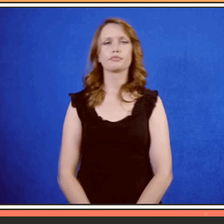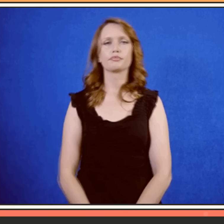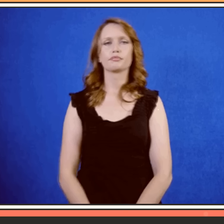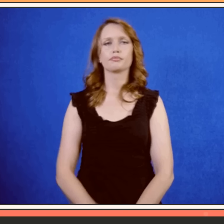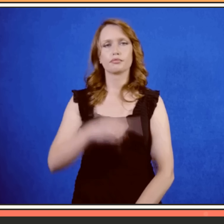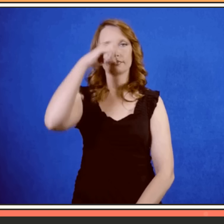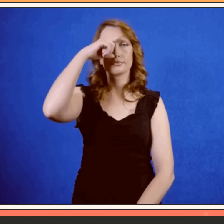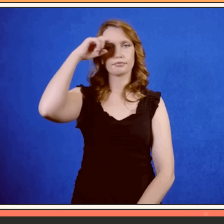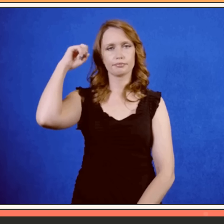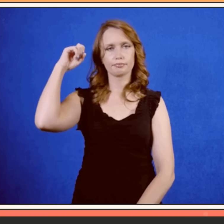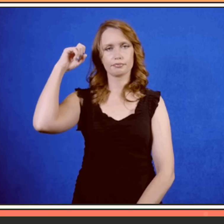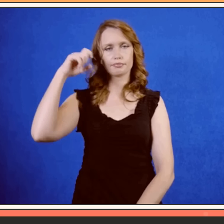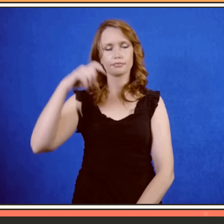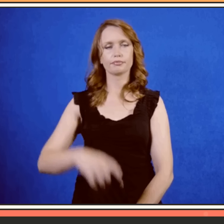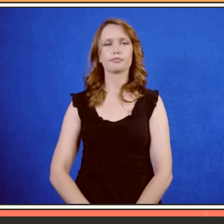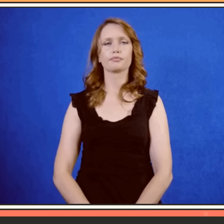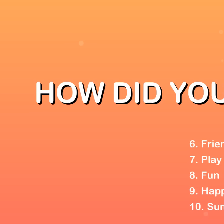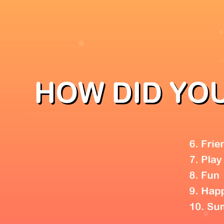Summer.